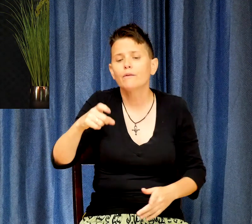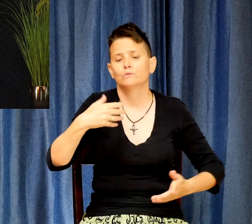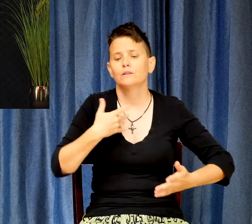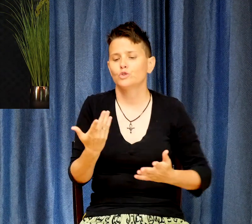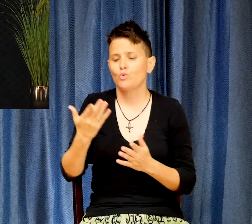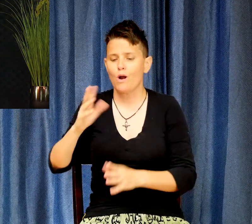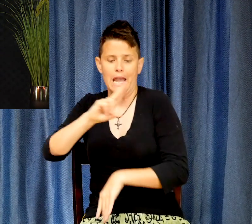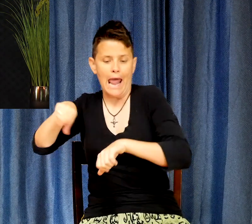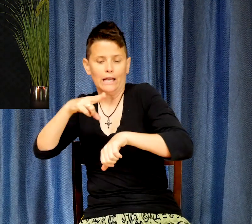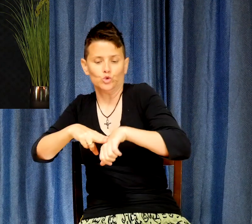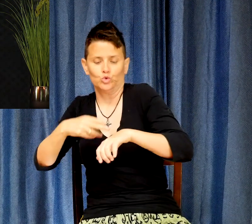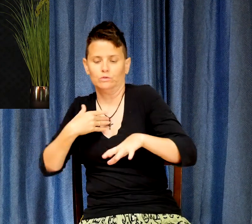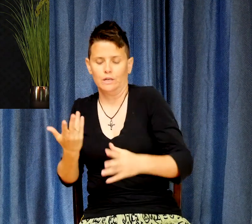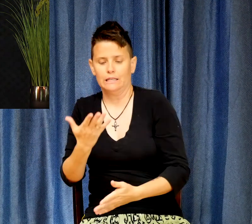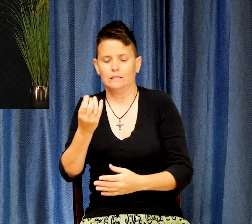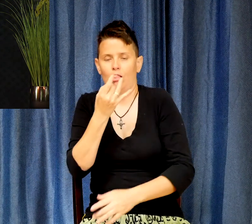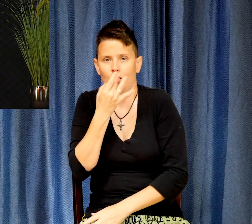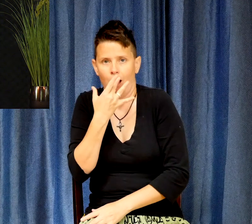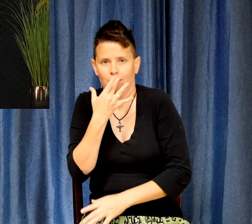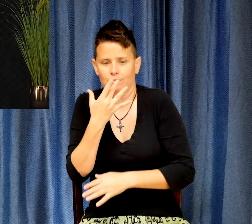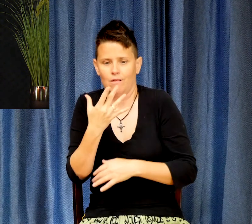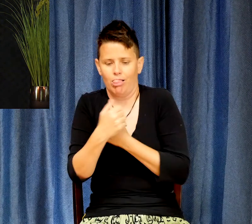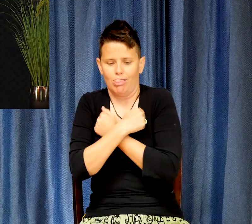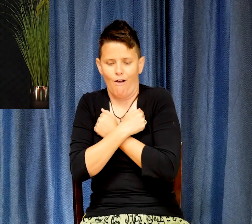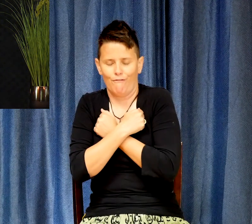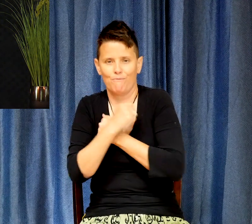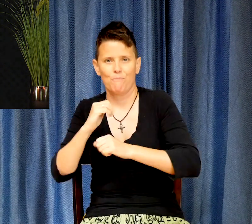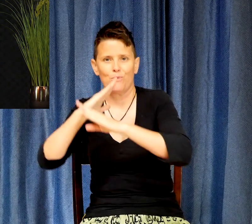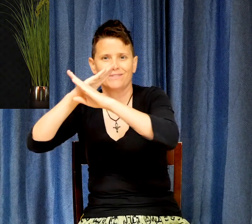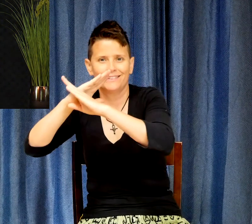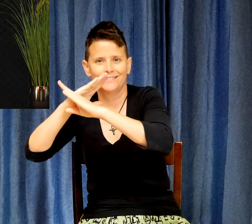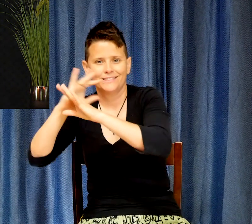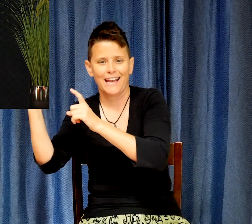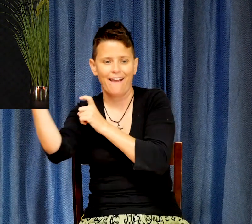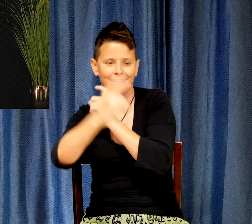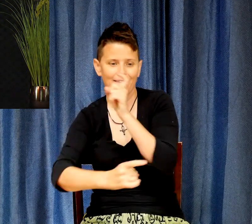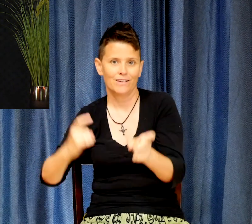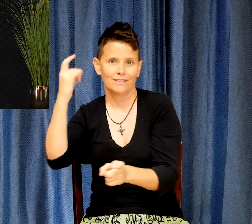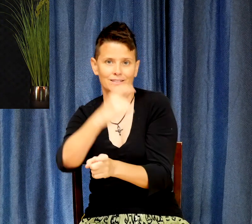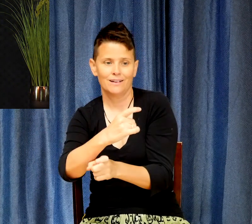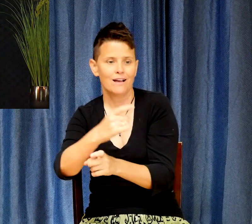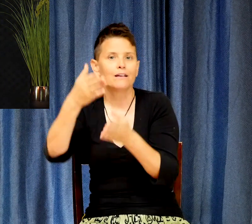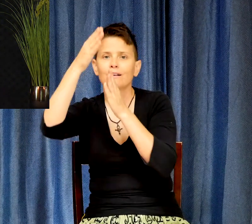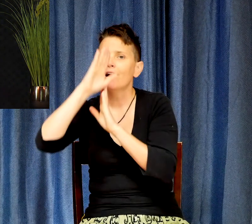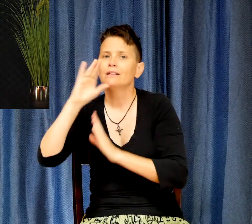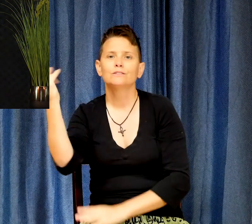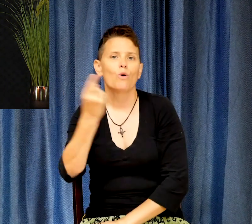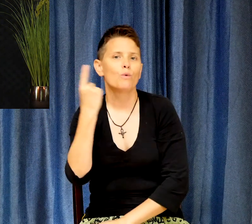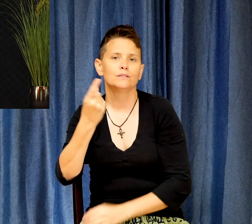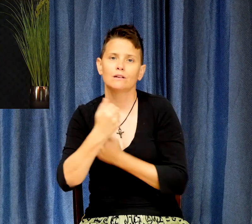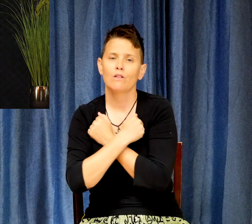compassion, protection, and giving. You can't make it stop loving you. It's just like the